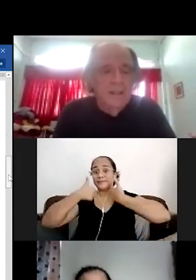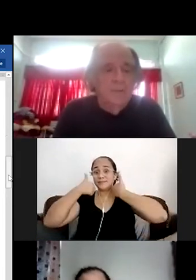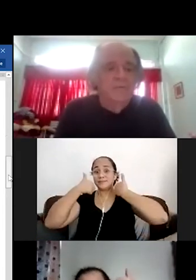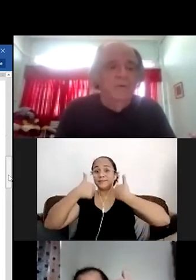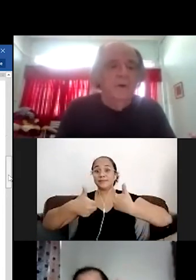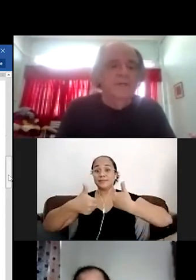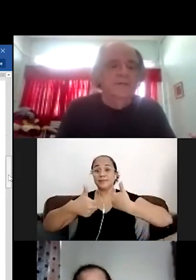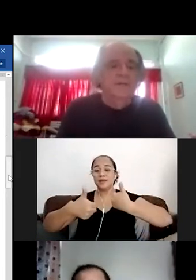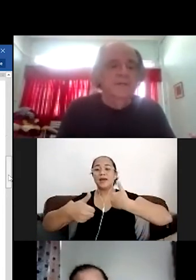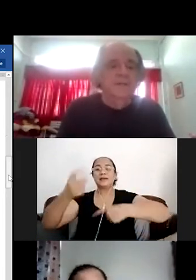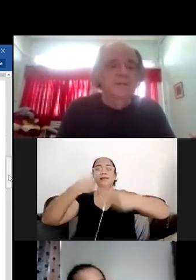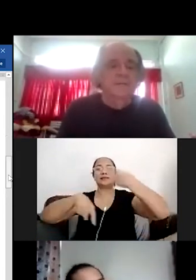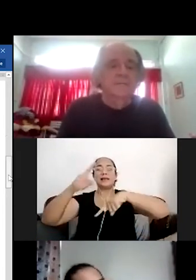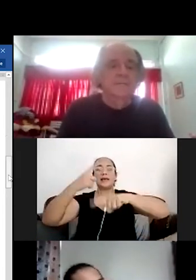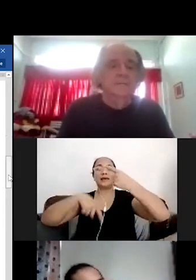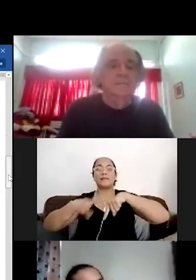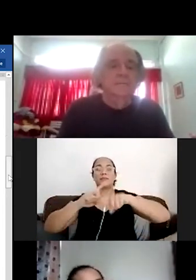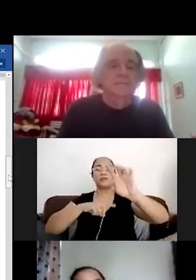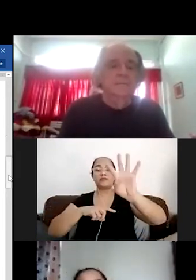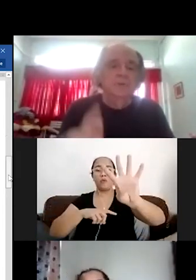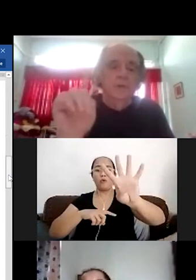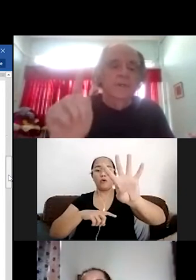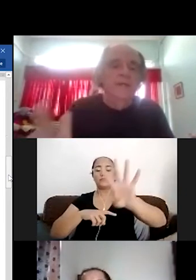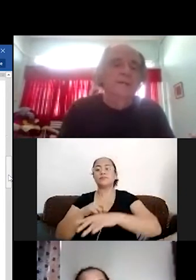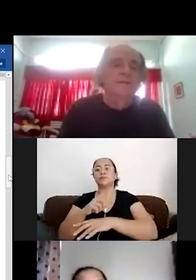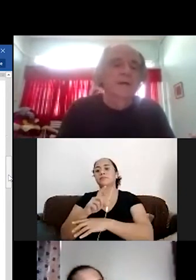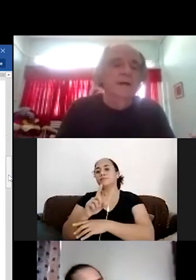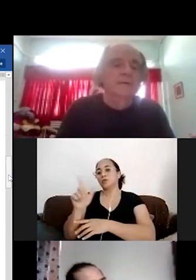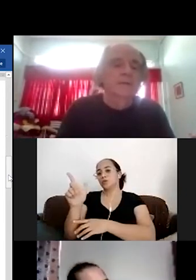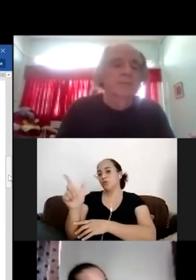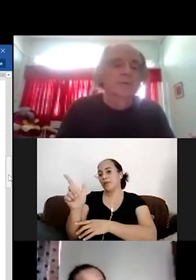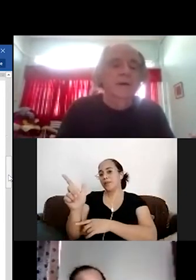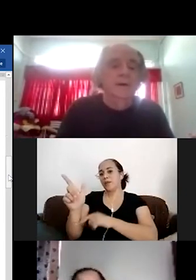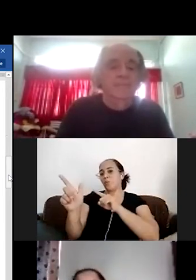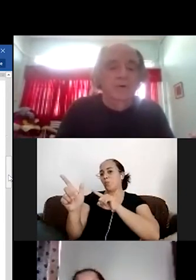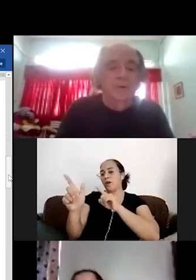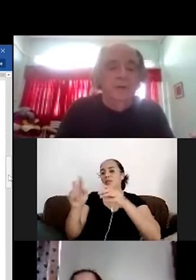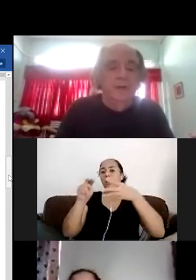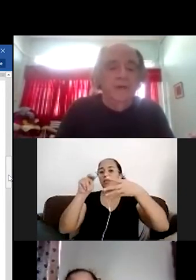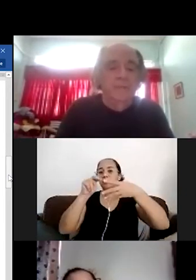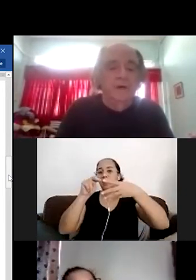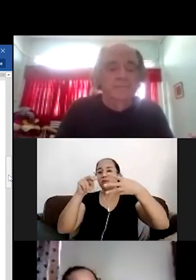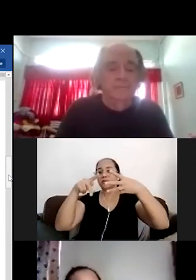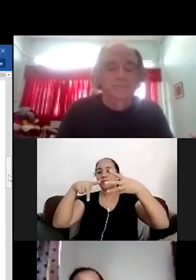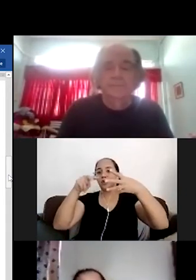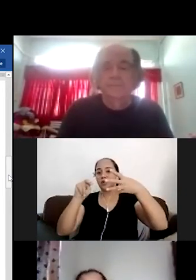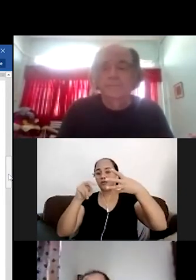Sign number 4 in the sentence. 20 is a noun, a pronoun, a verb, or none of the